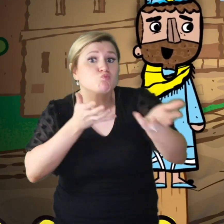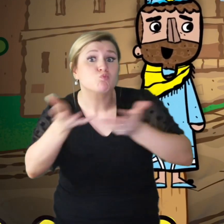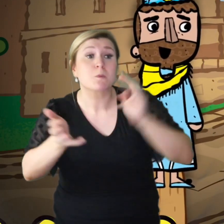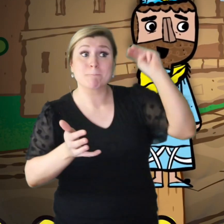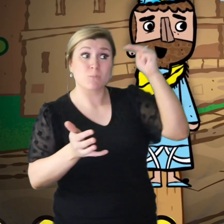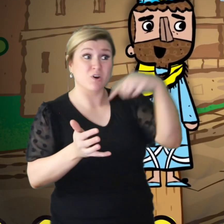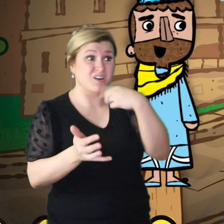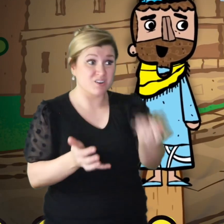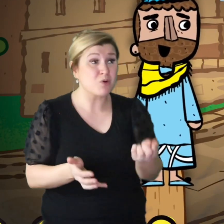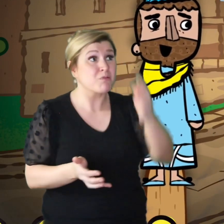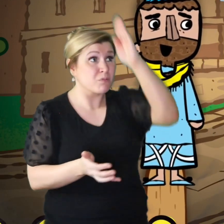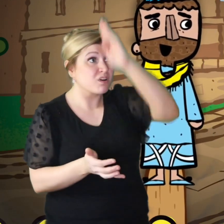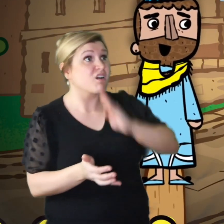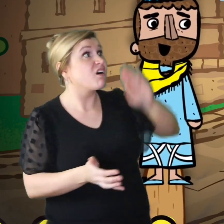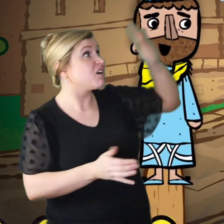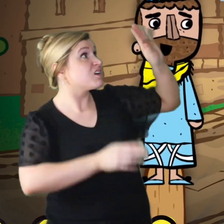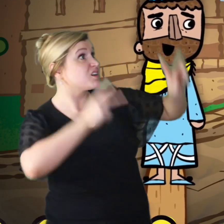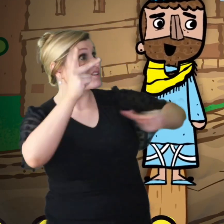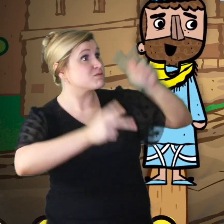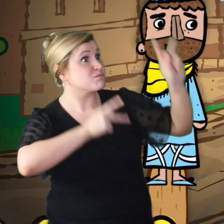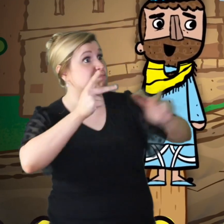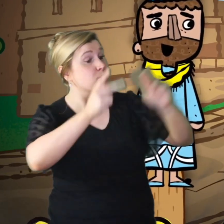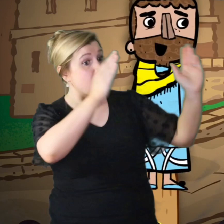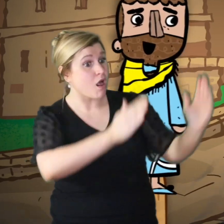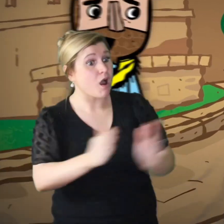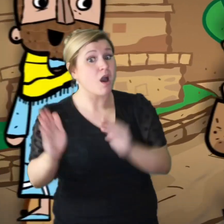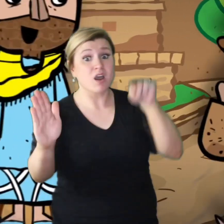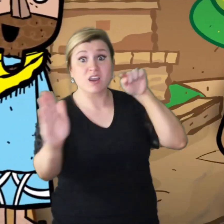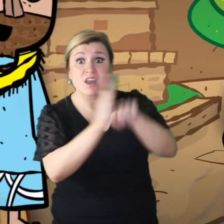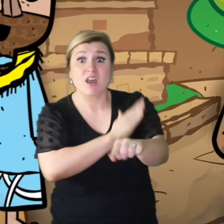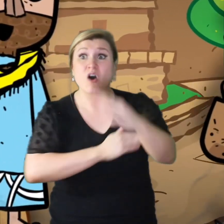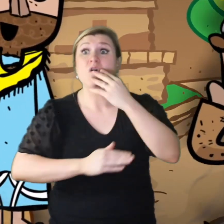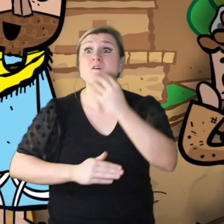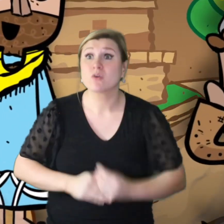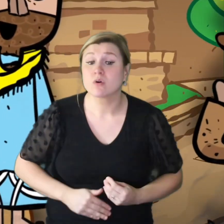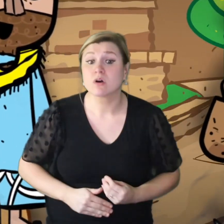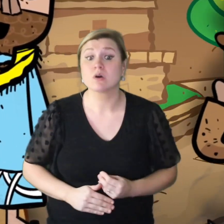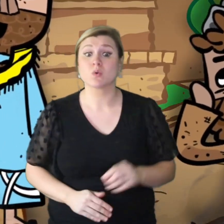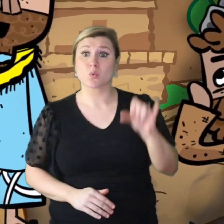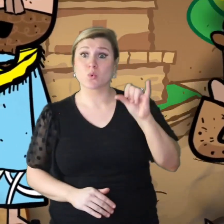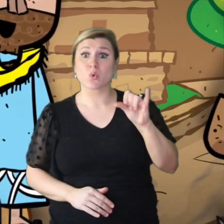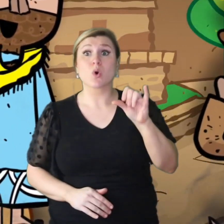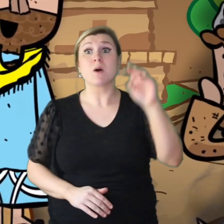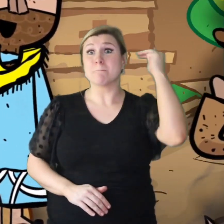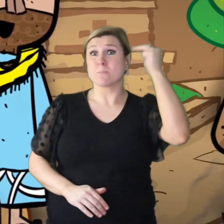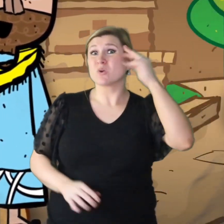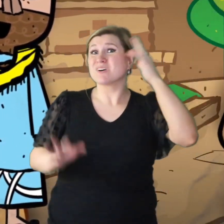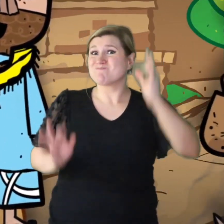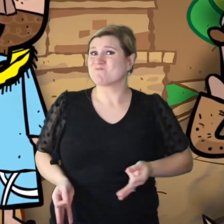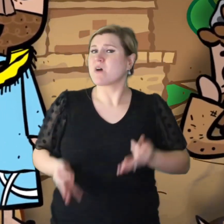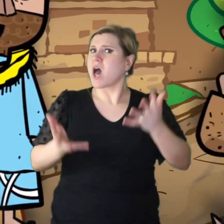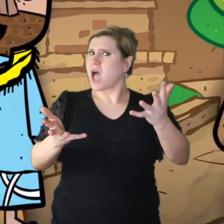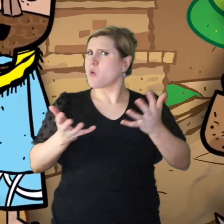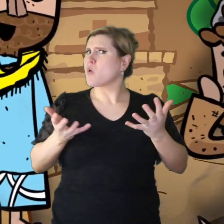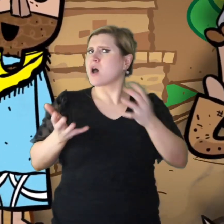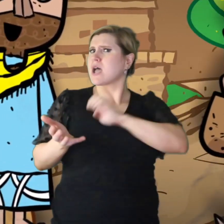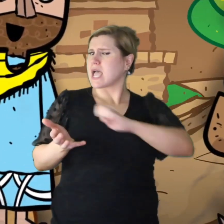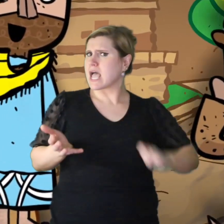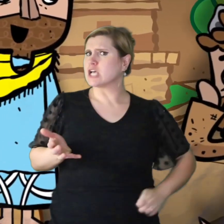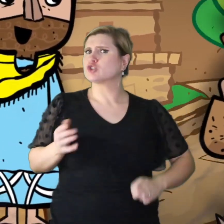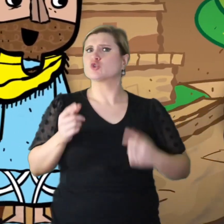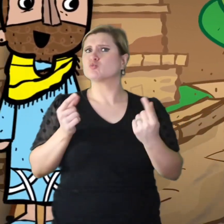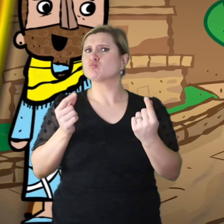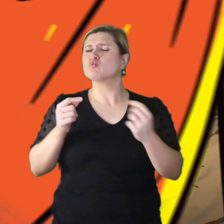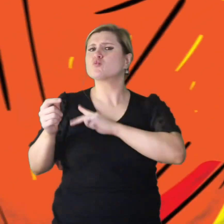told him of the plan to kill God's people. Mordecai said that he wanted Esther to go to the king to ask for him to save